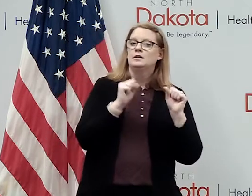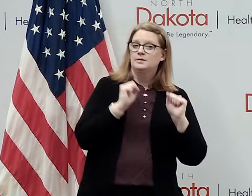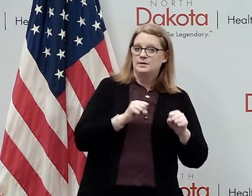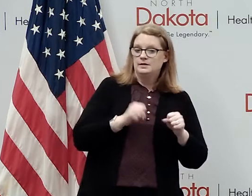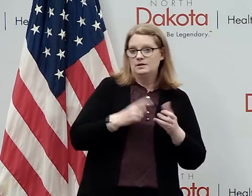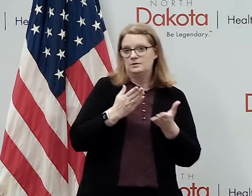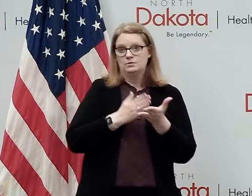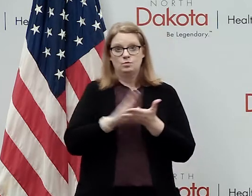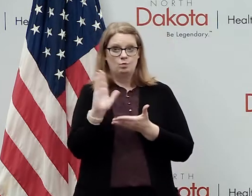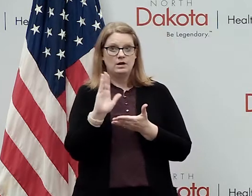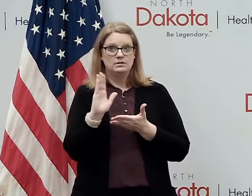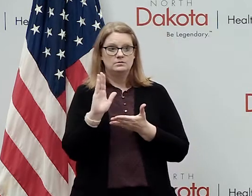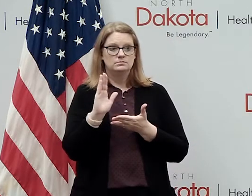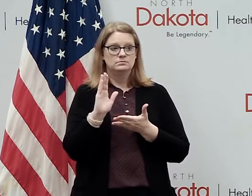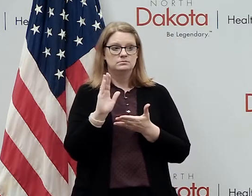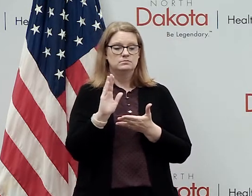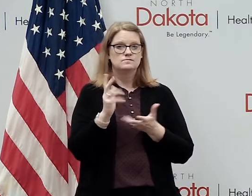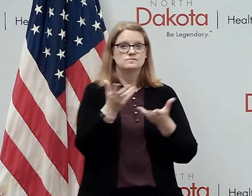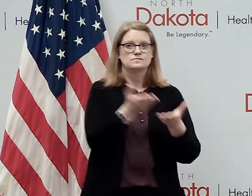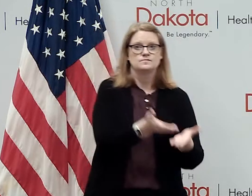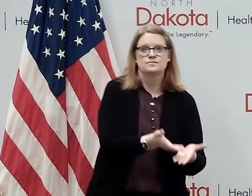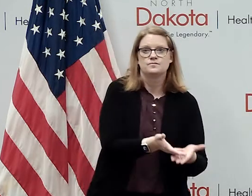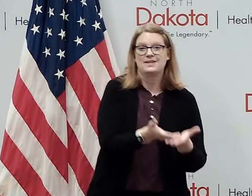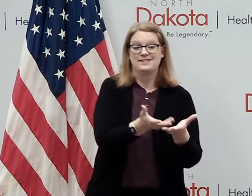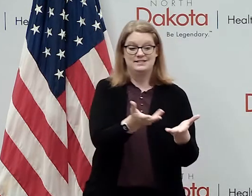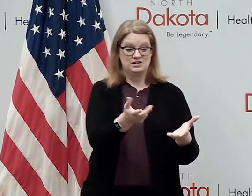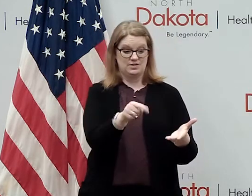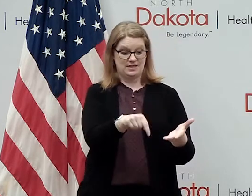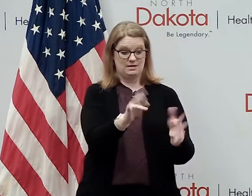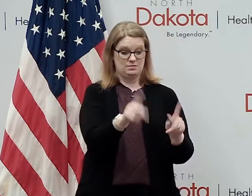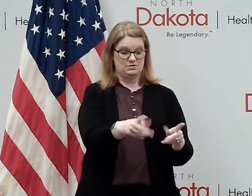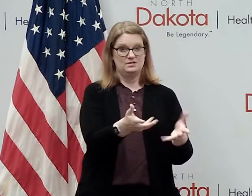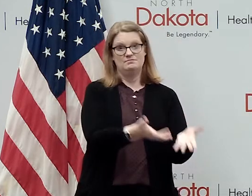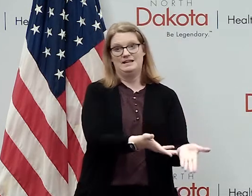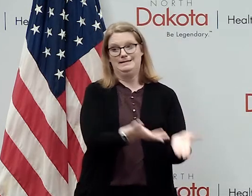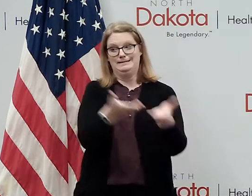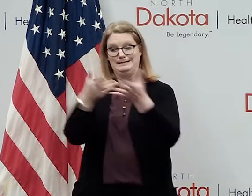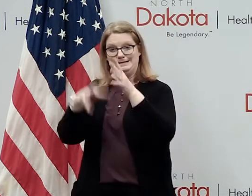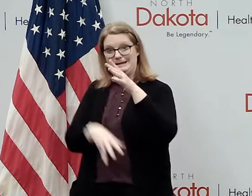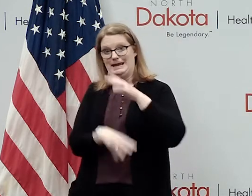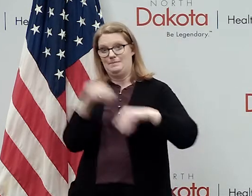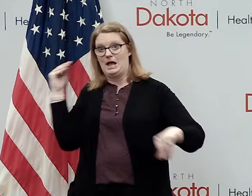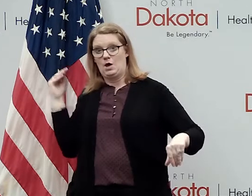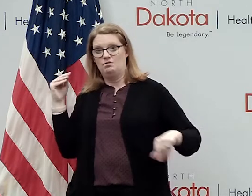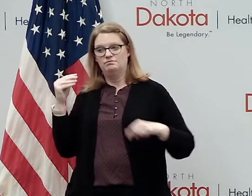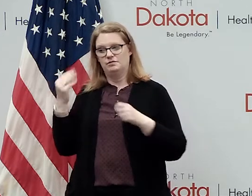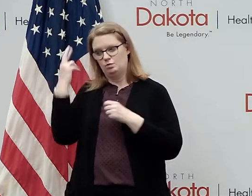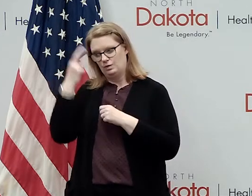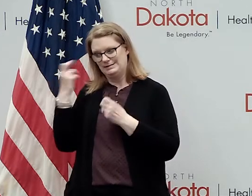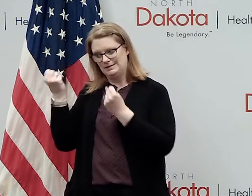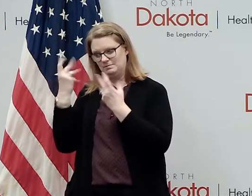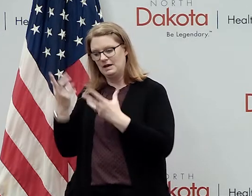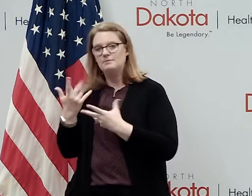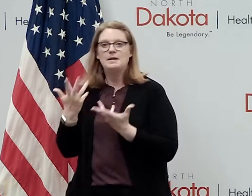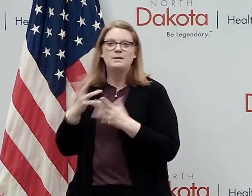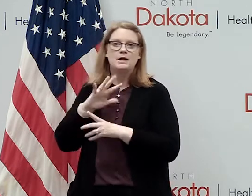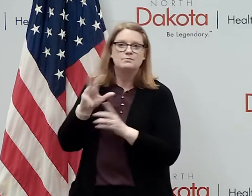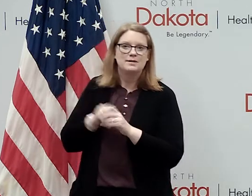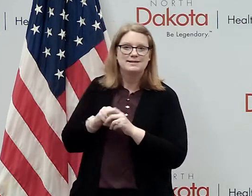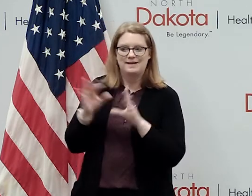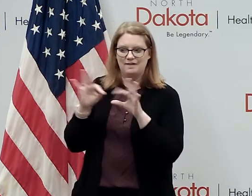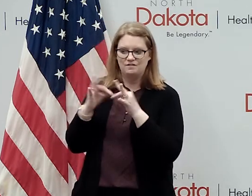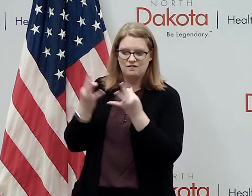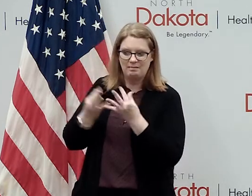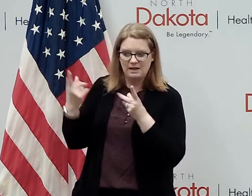right to take their loved one out of a congregate living setting for a vast variety of reasons, whether it's participating in a family